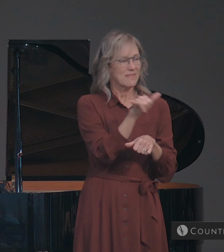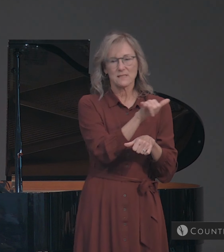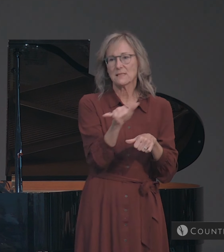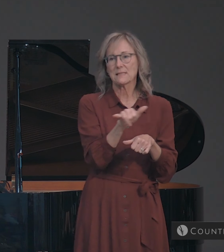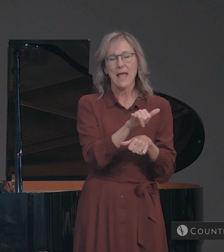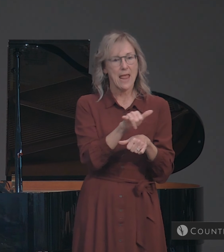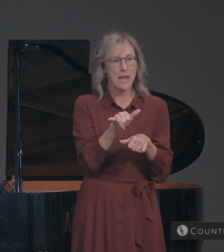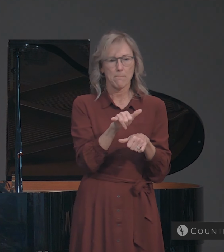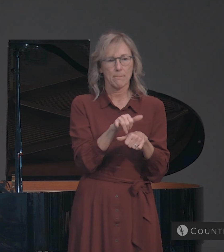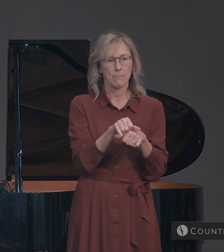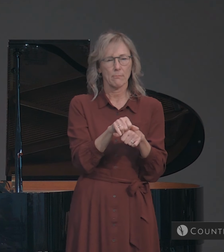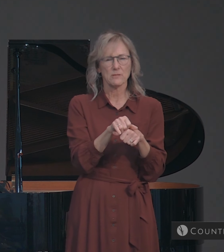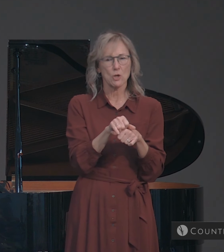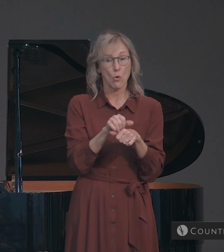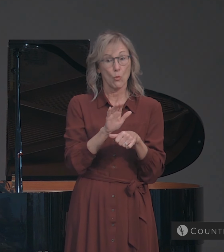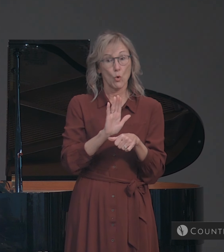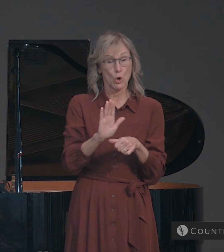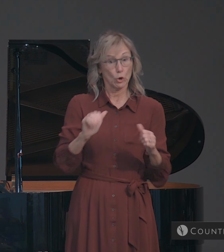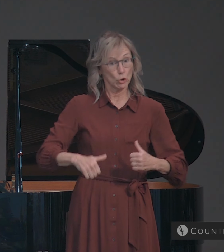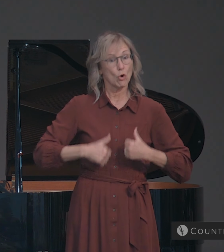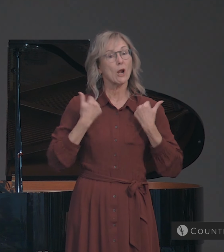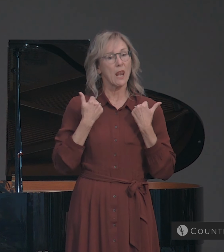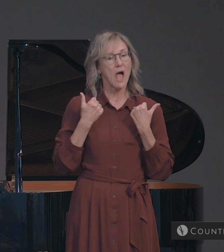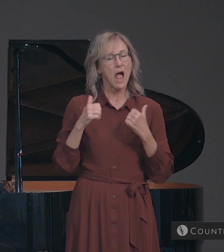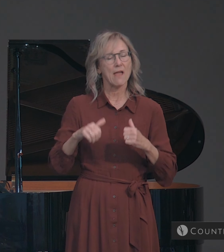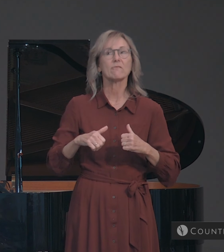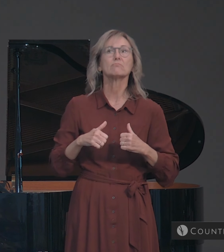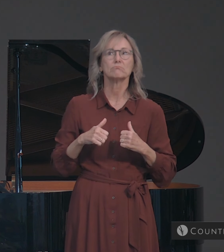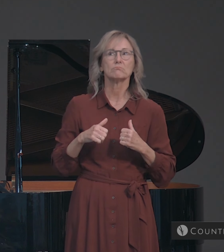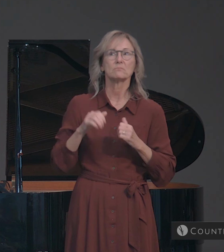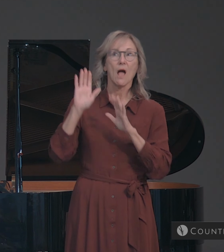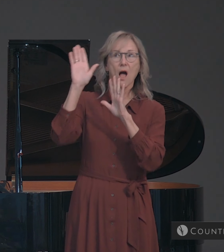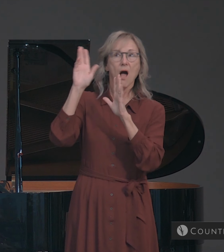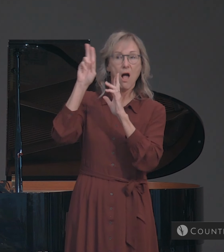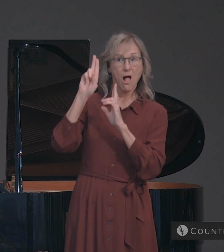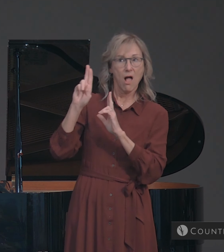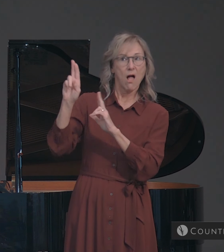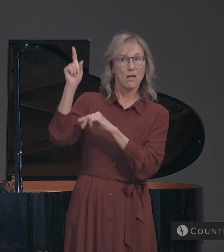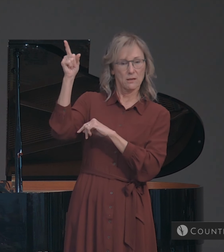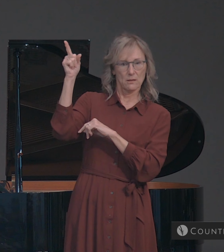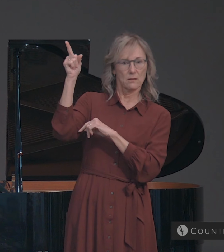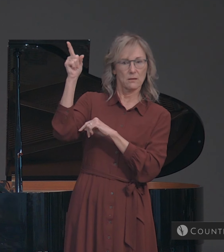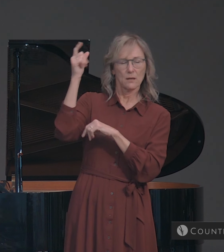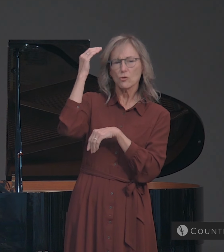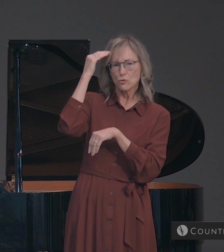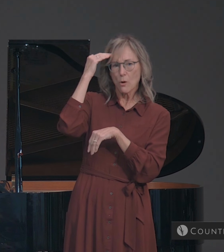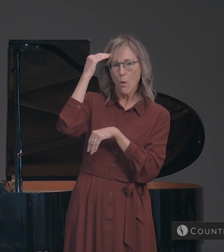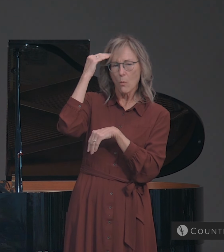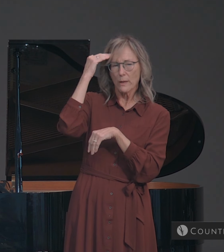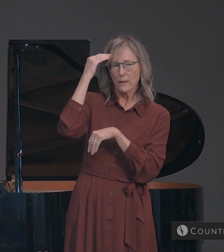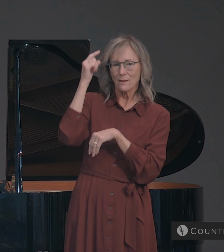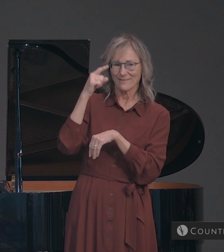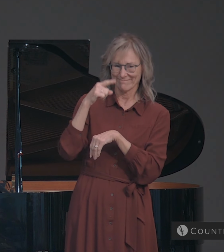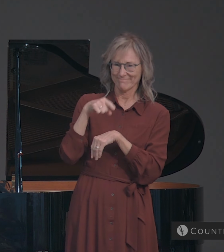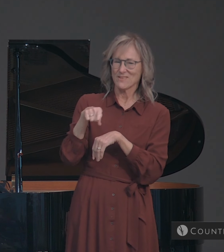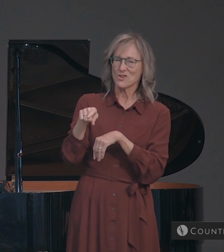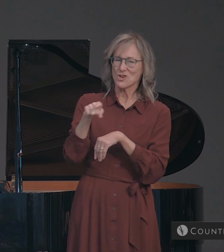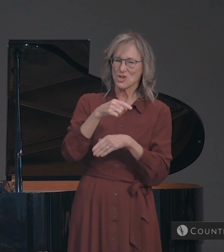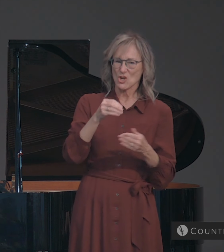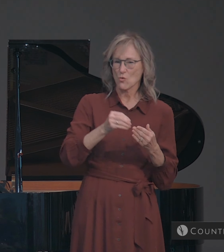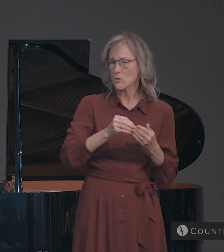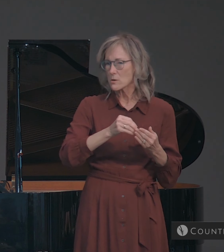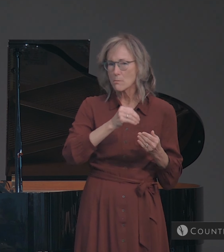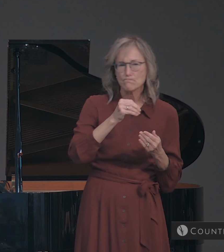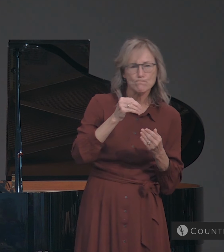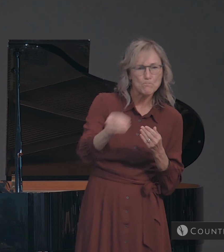yourselves with fear throughout the time of your exile, knowing that you were ransomed from